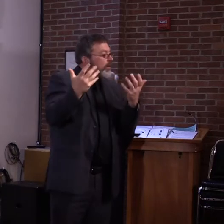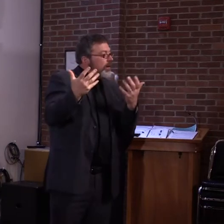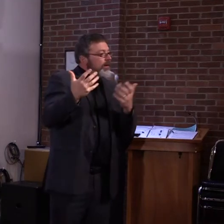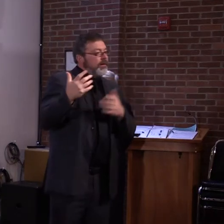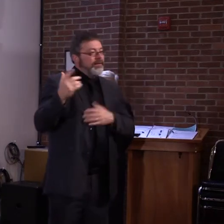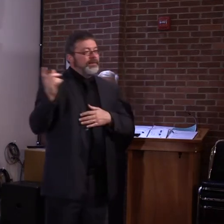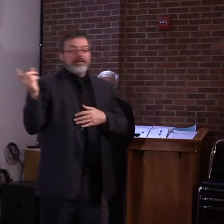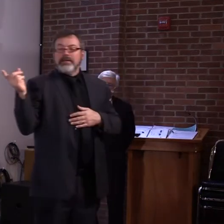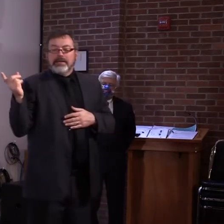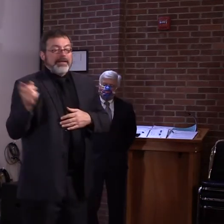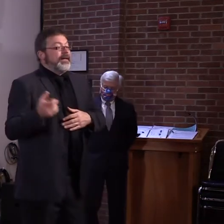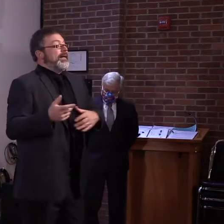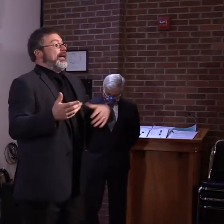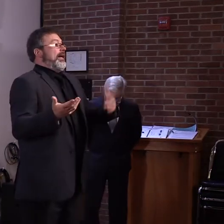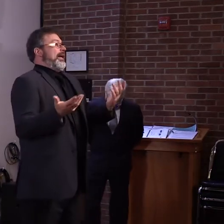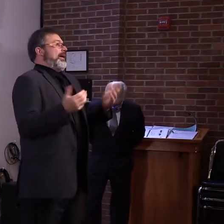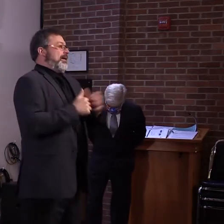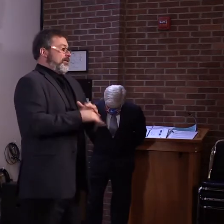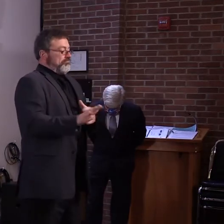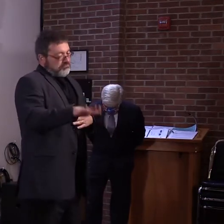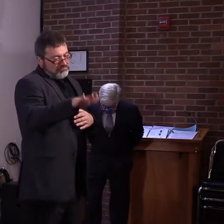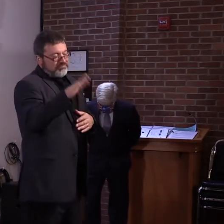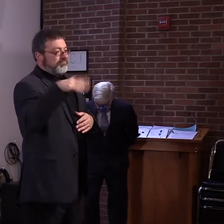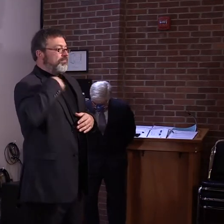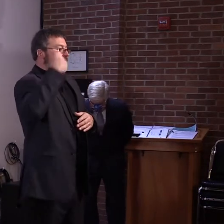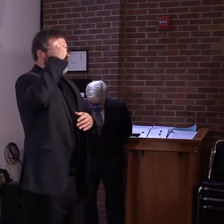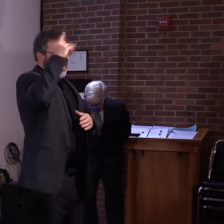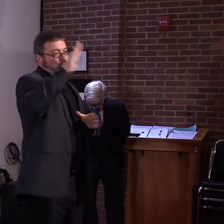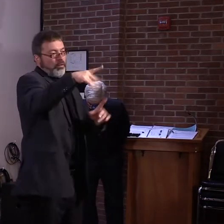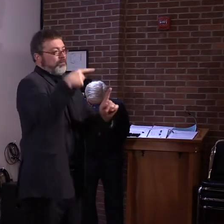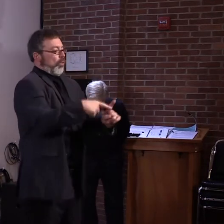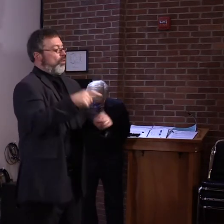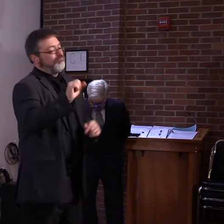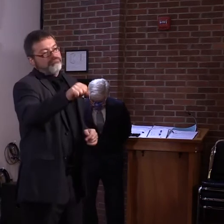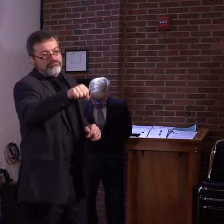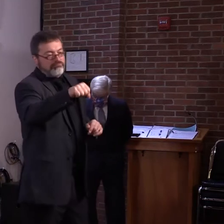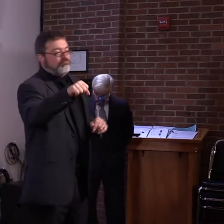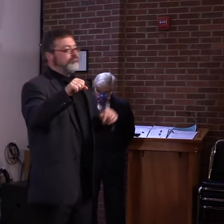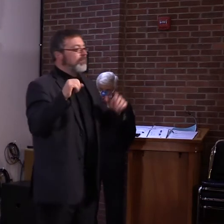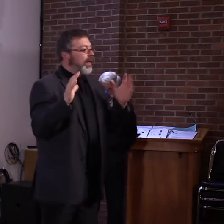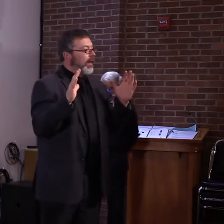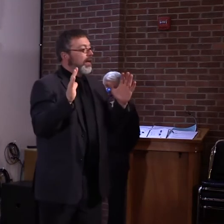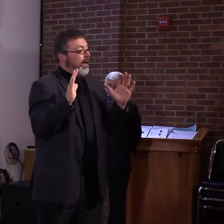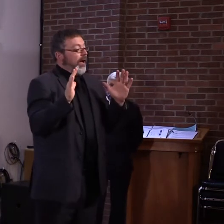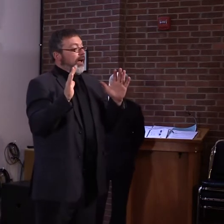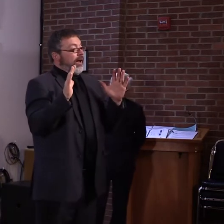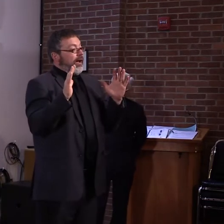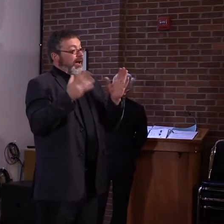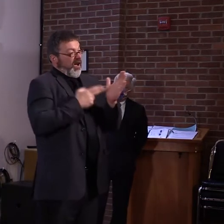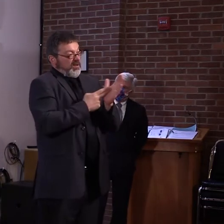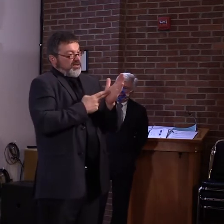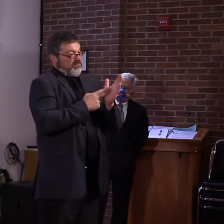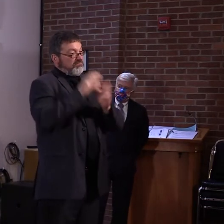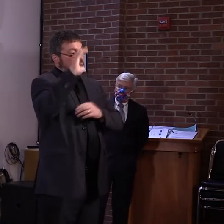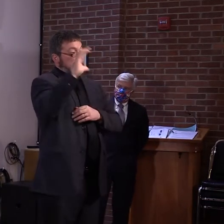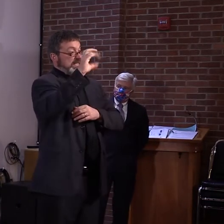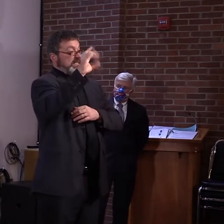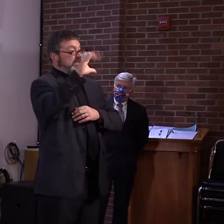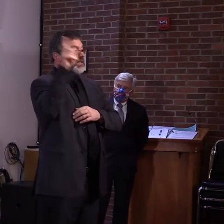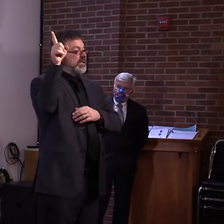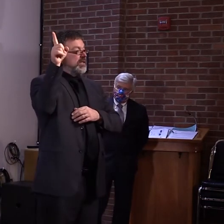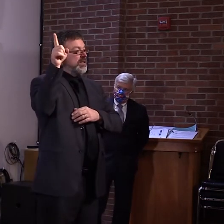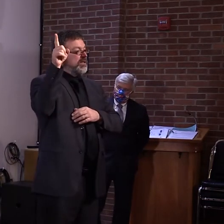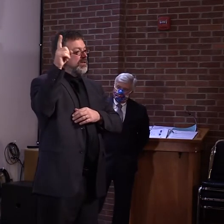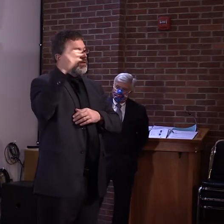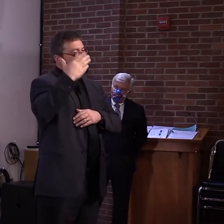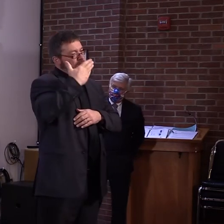questioning this in particular, but I do want to stress there are a lot of good people at the CDC doing things for the